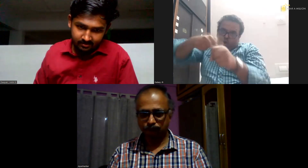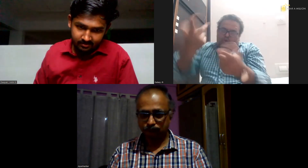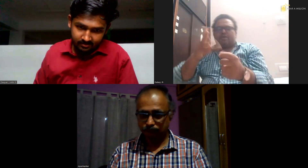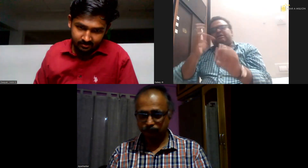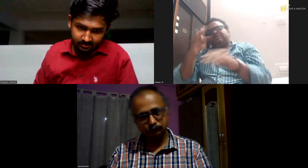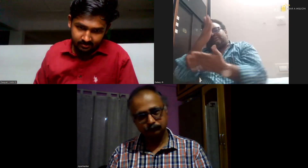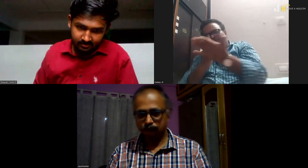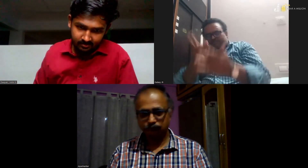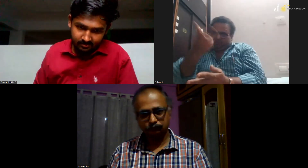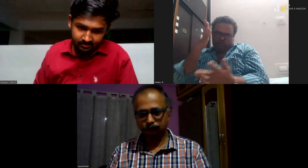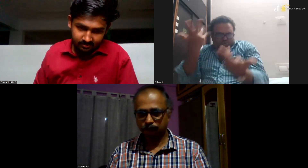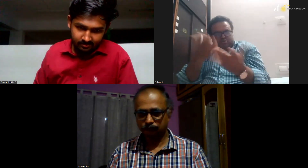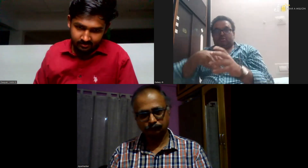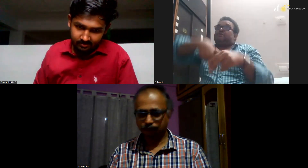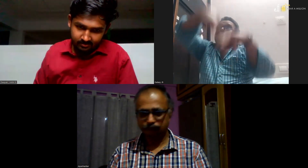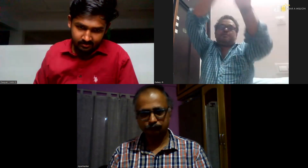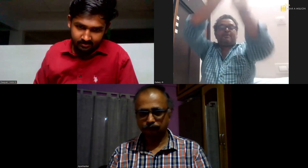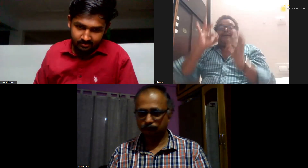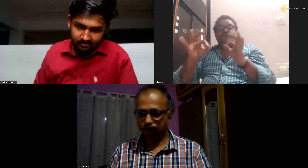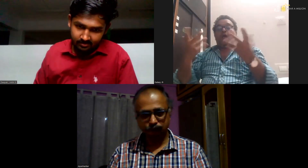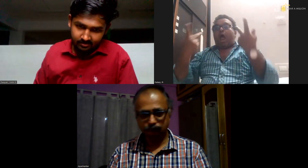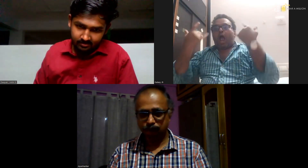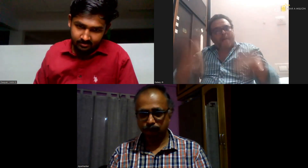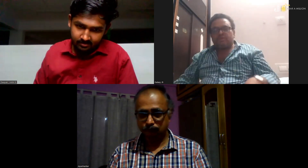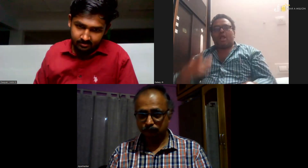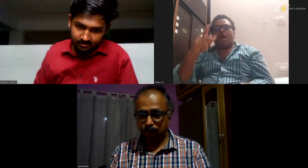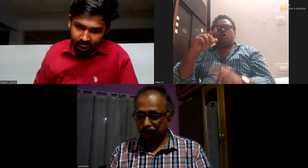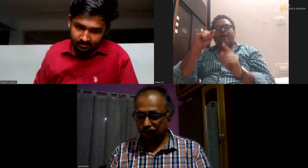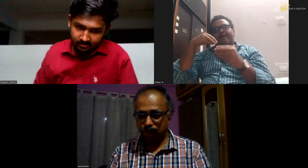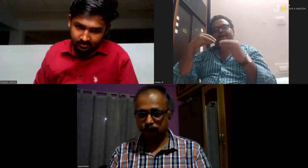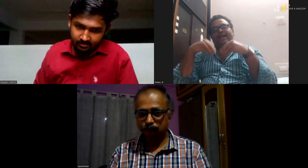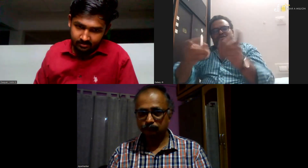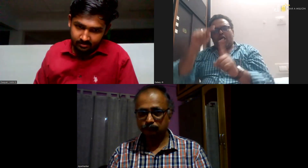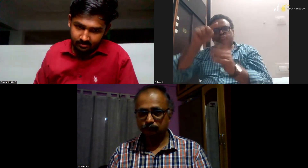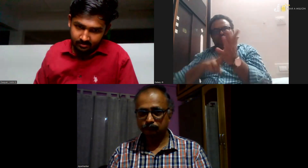are volunteers in that trip as well. And